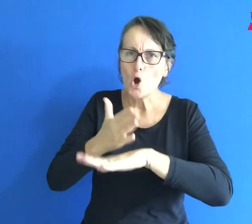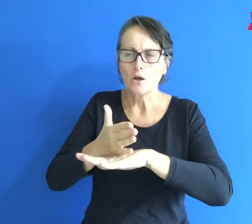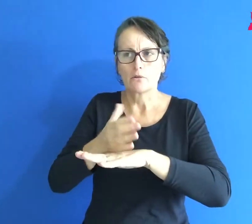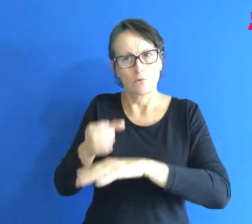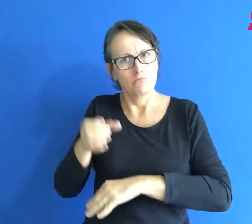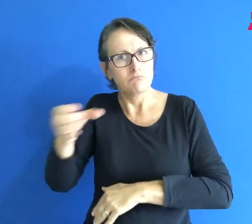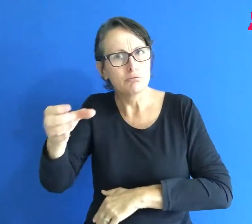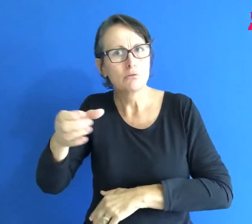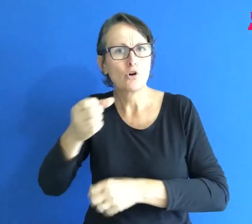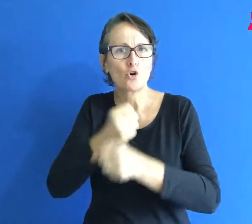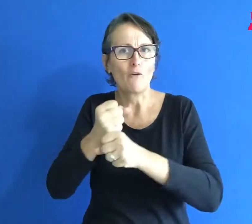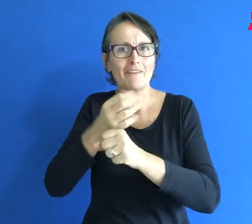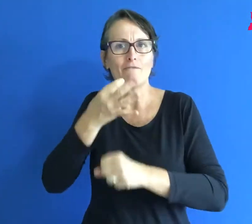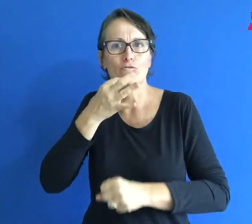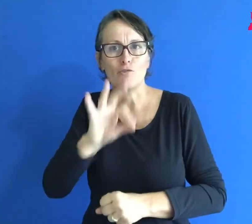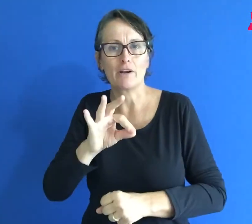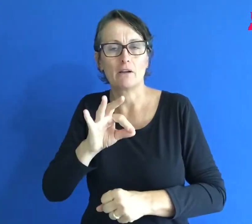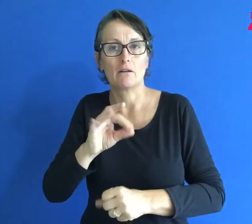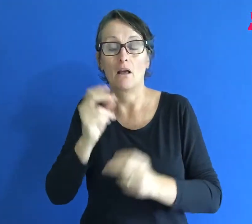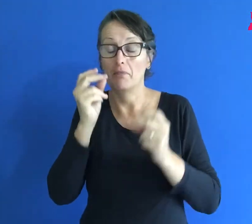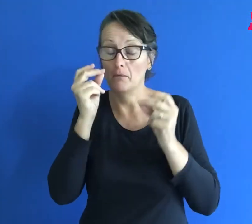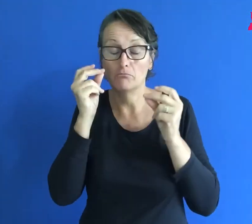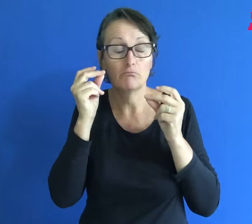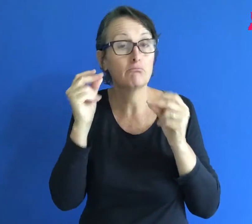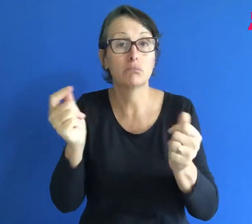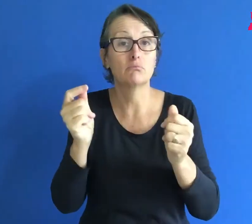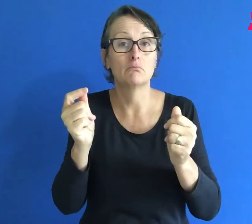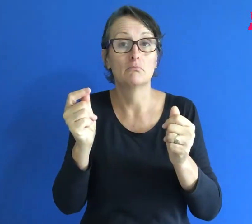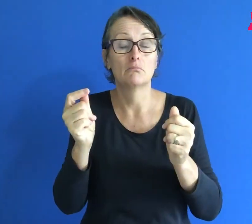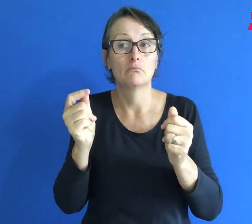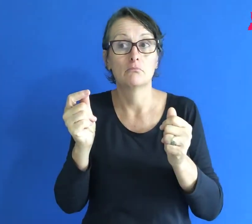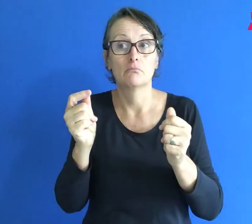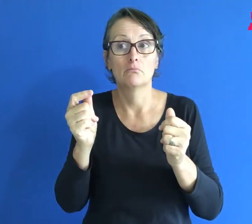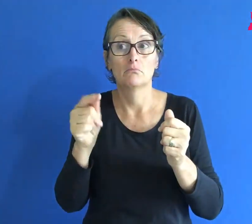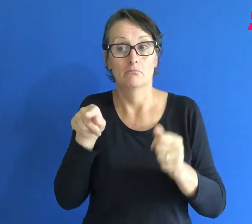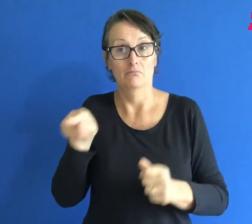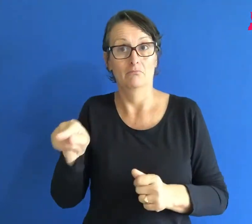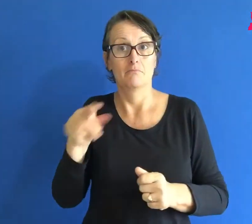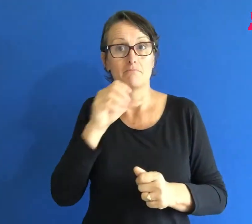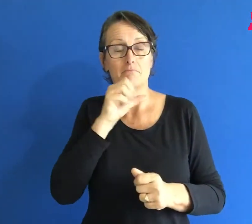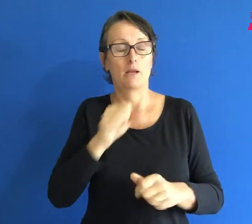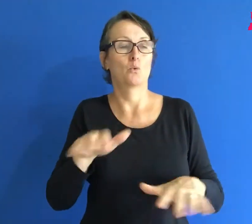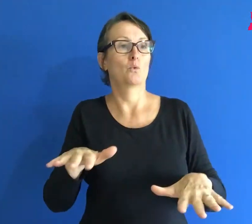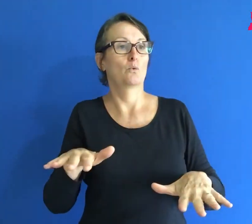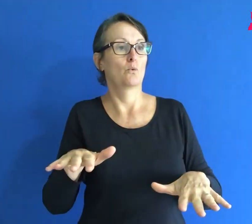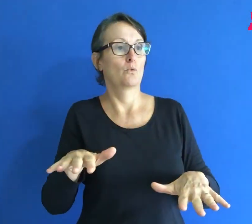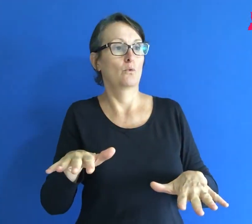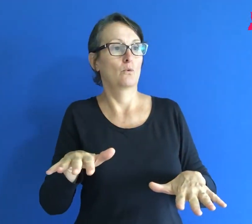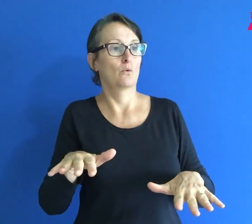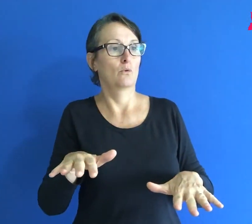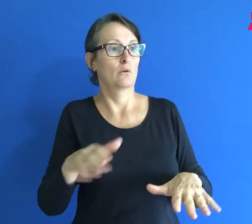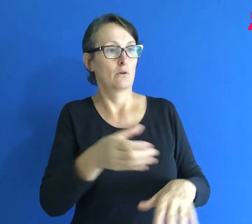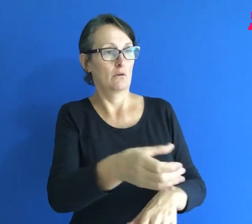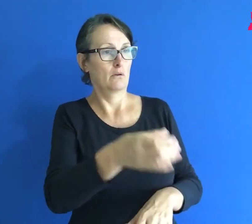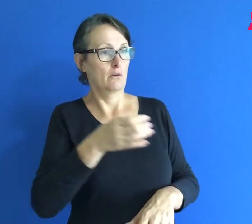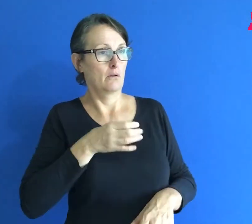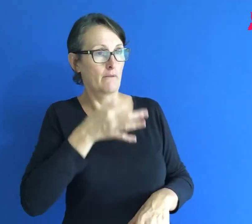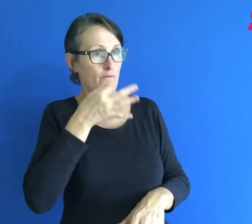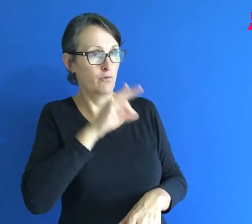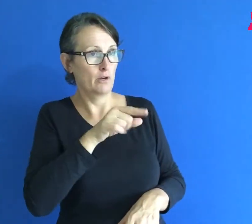in that moment, with somebody outside of his private life or his work environment acknowledging the fire that really at that point to